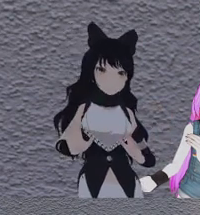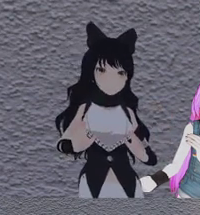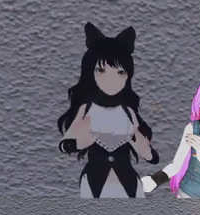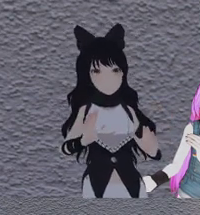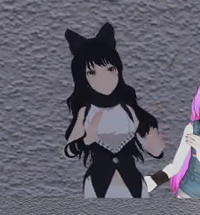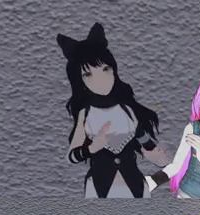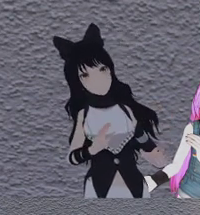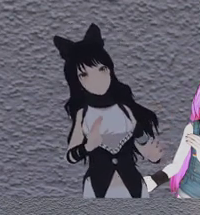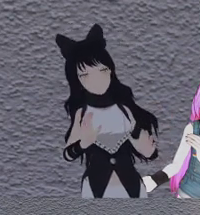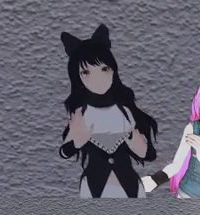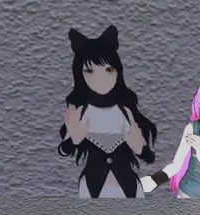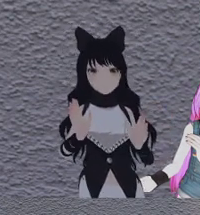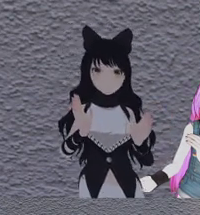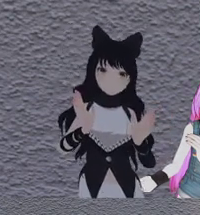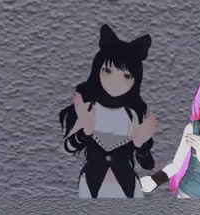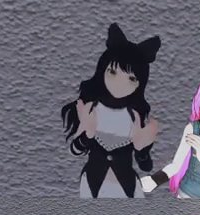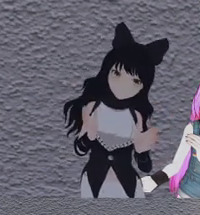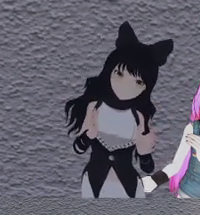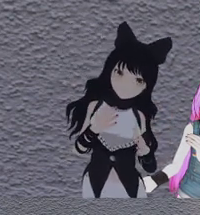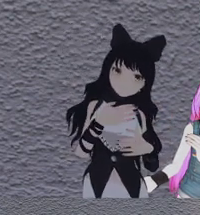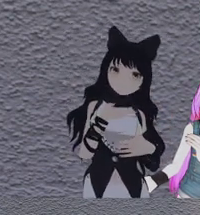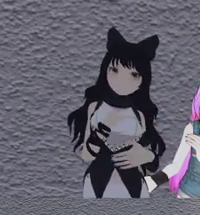Chill.